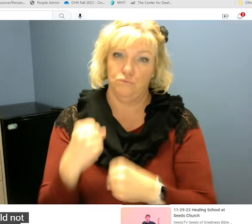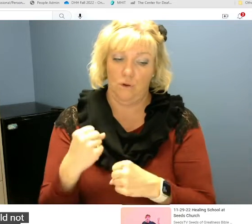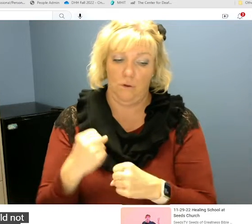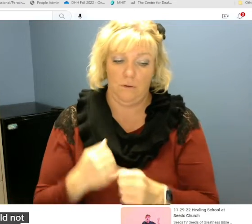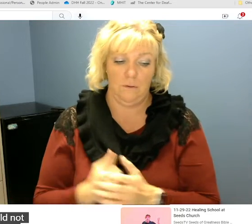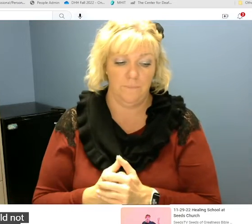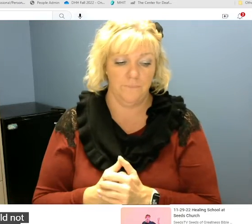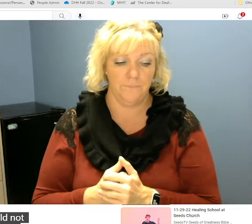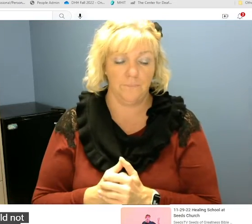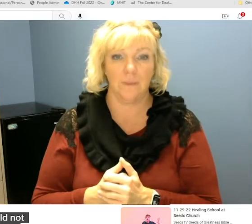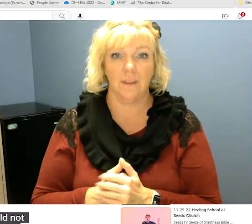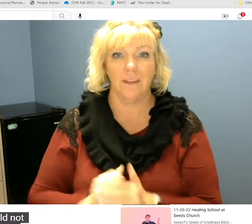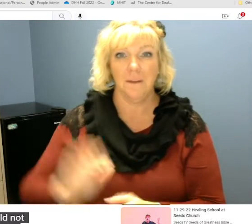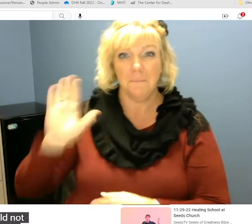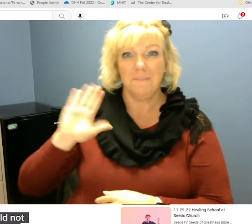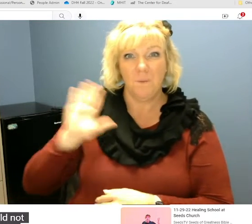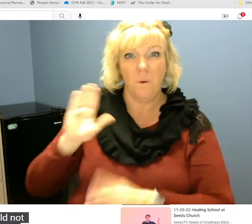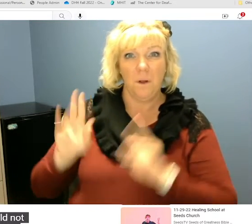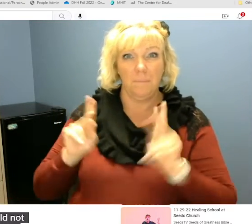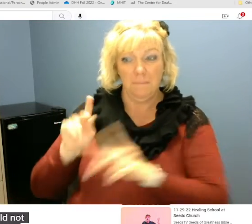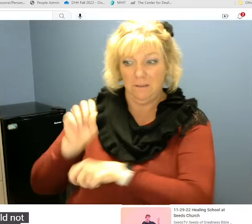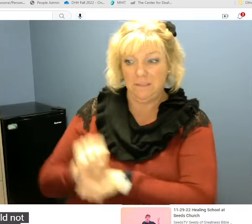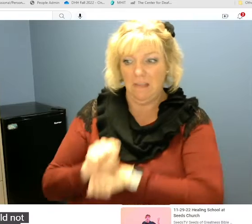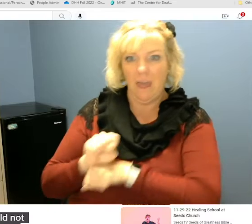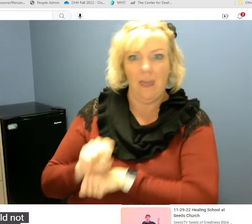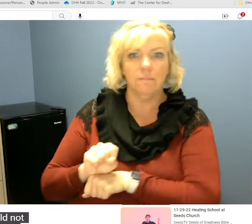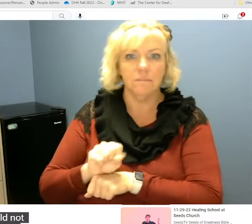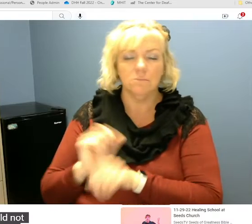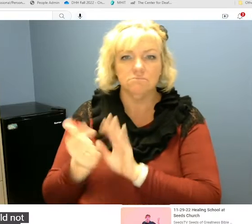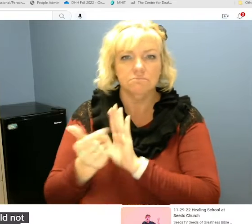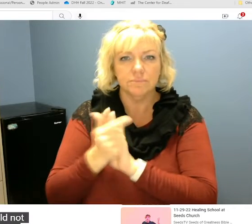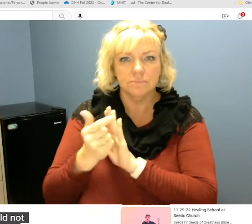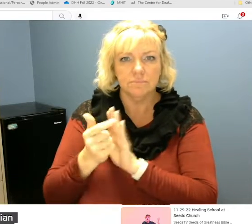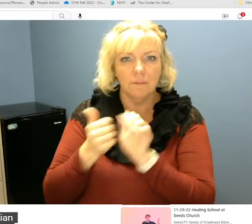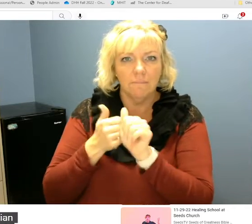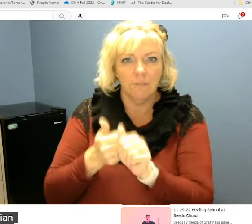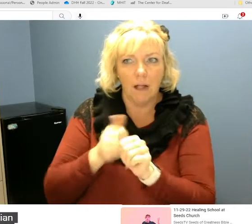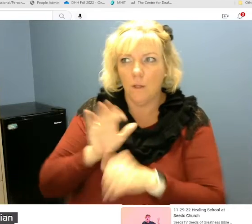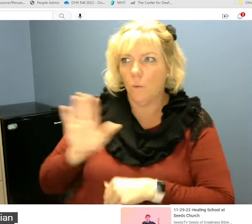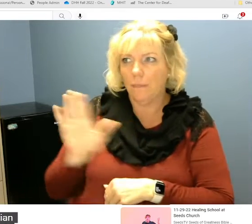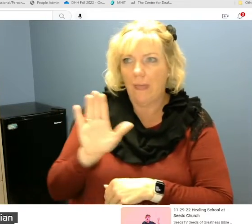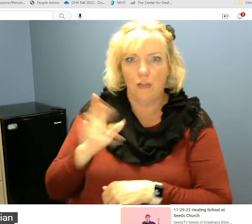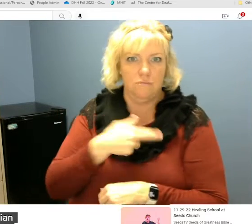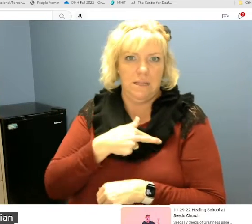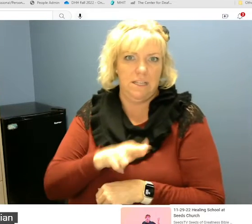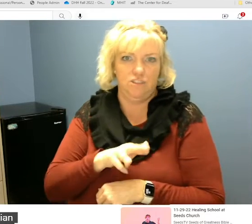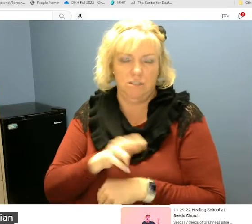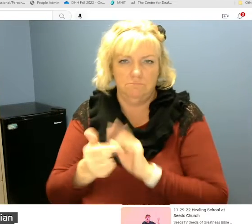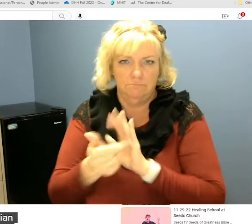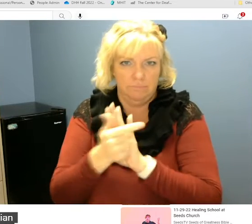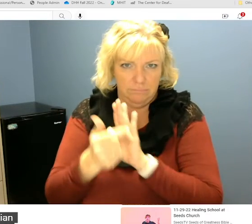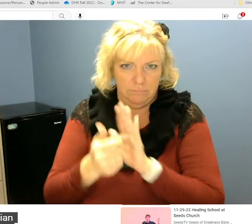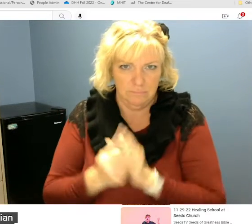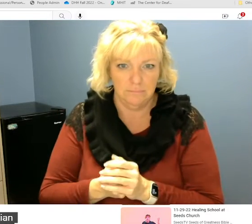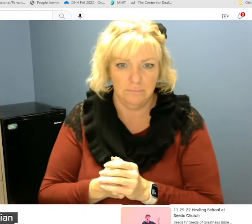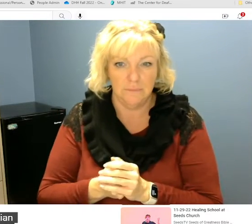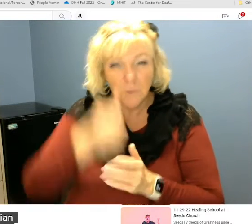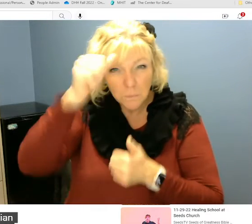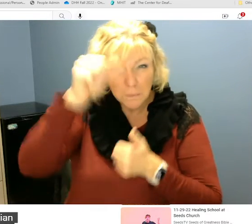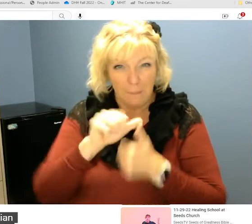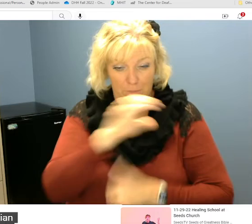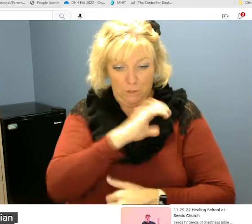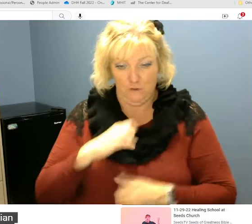Enslaved people could not freely practice their faith. And in fact, right, we looked at the ways in which the Christian faith